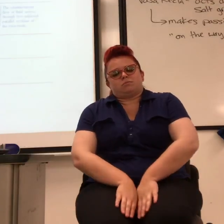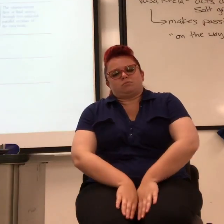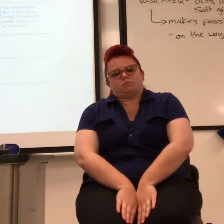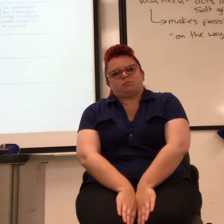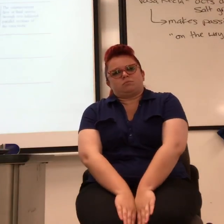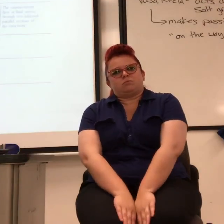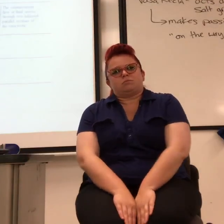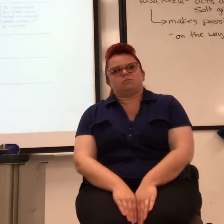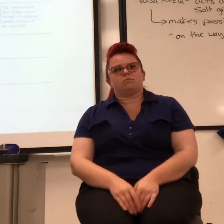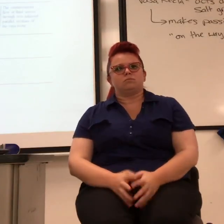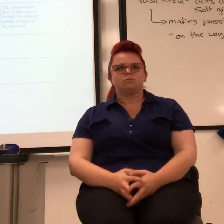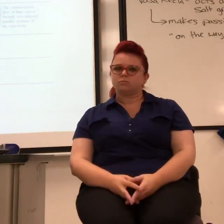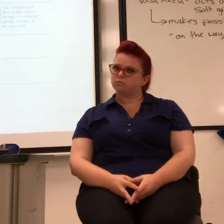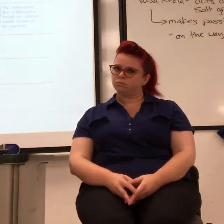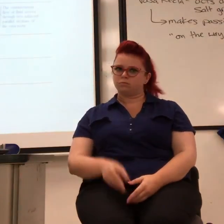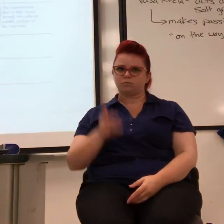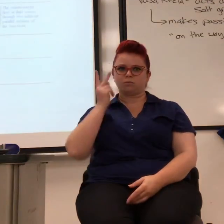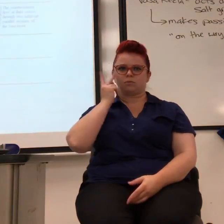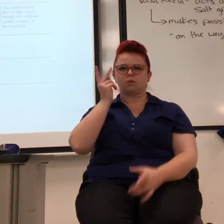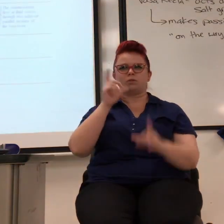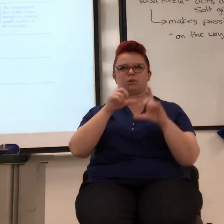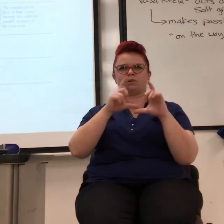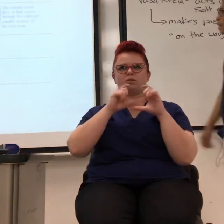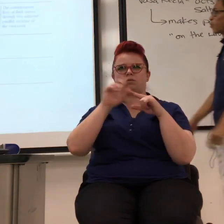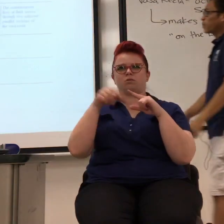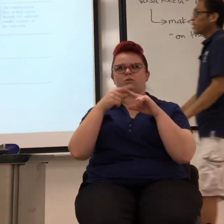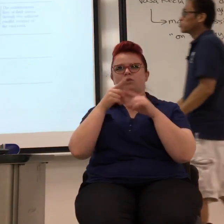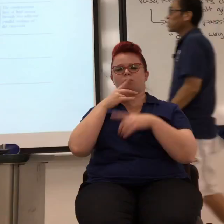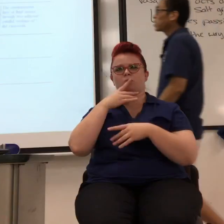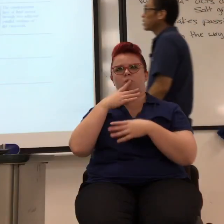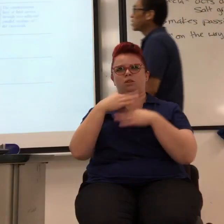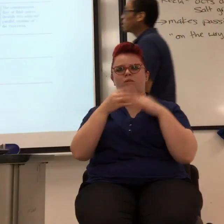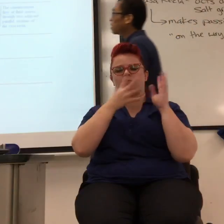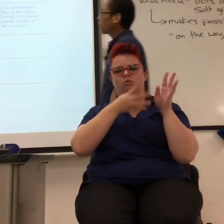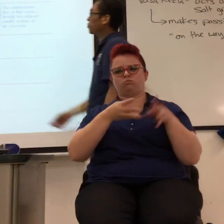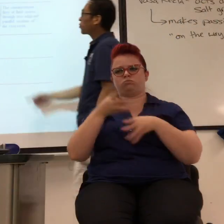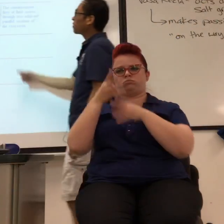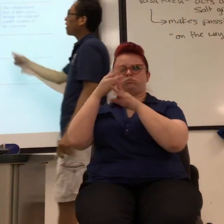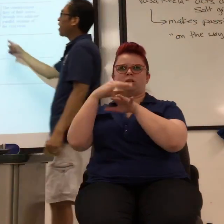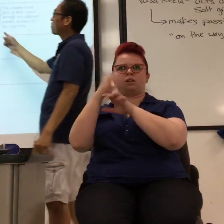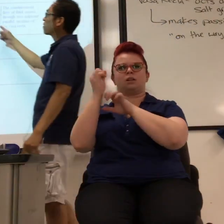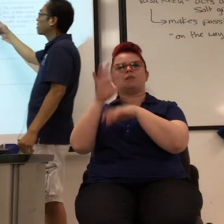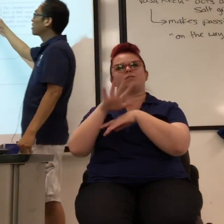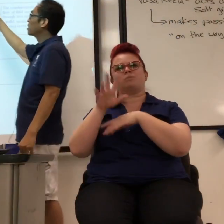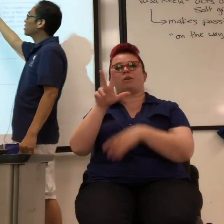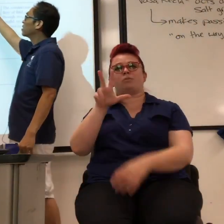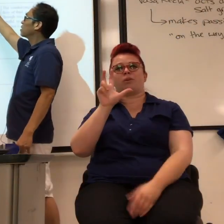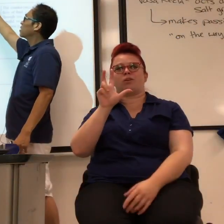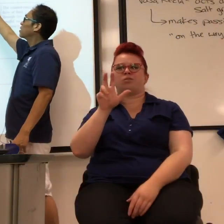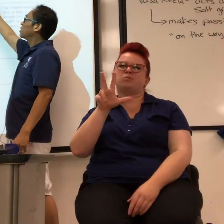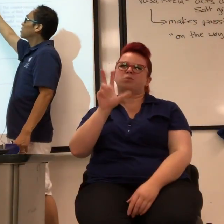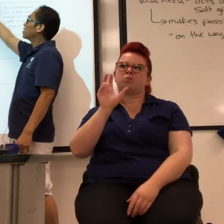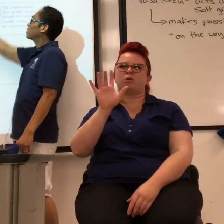the blood. Look at the concentration of the blood as it leaves. It's about 300, 325.